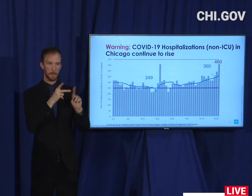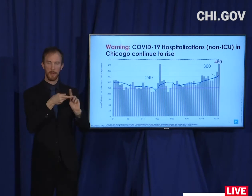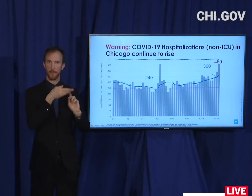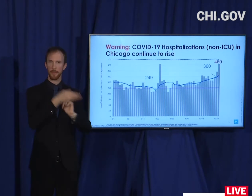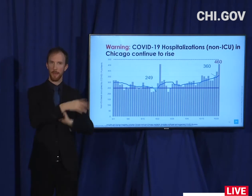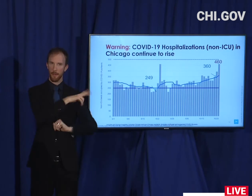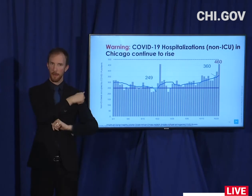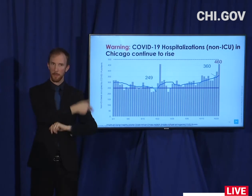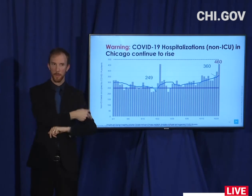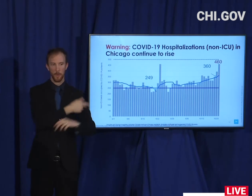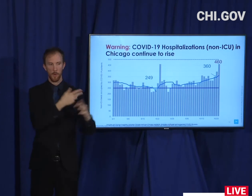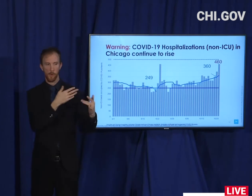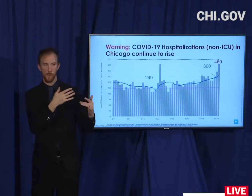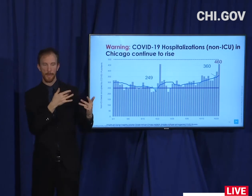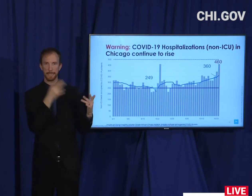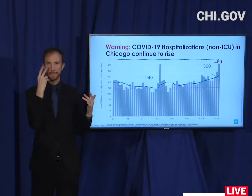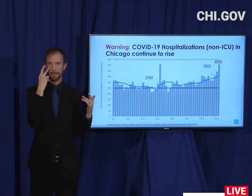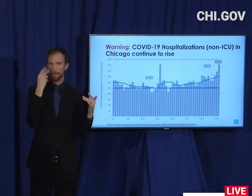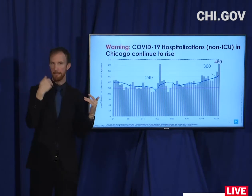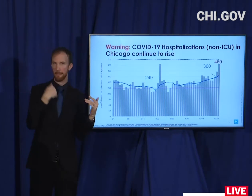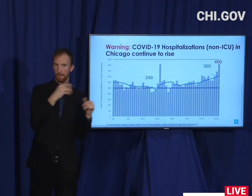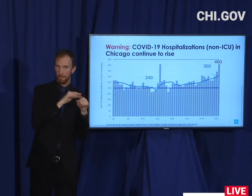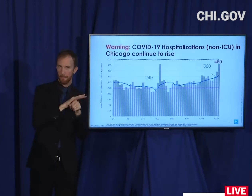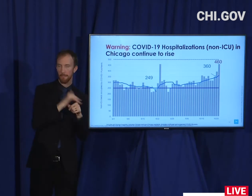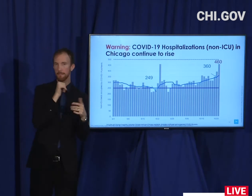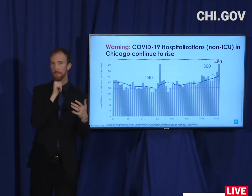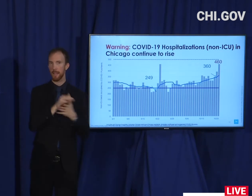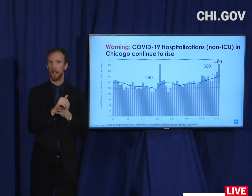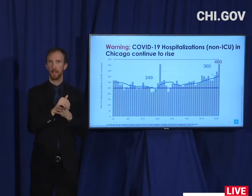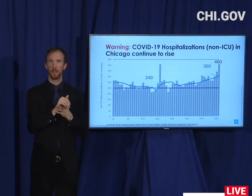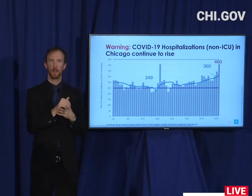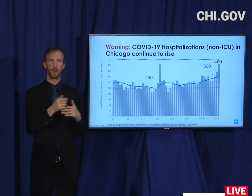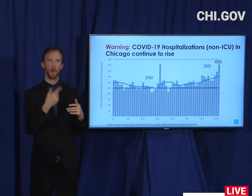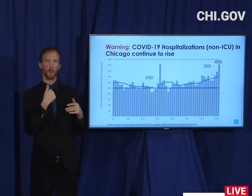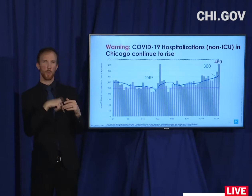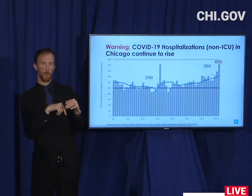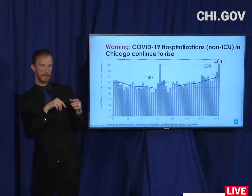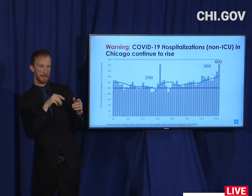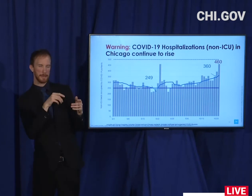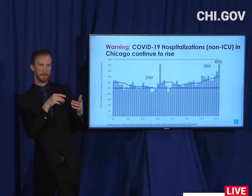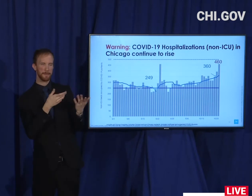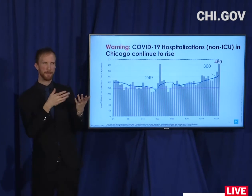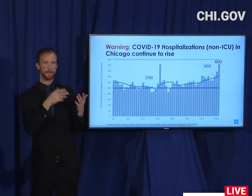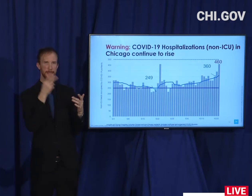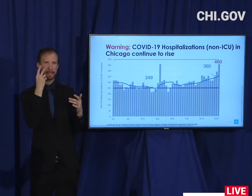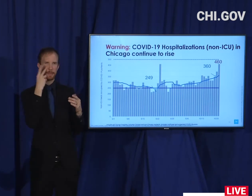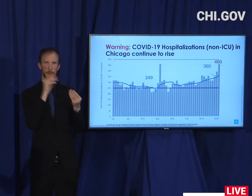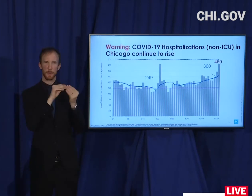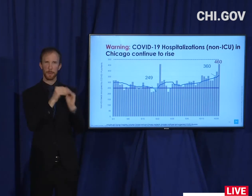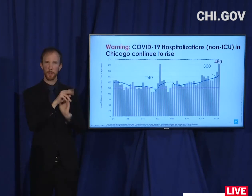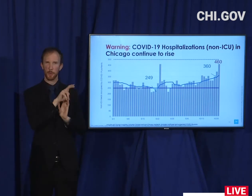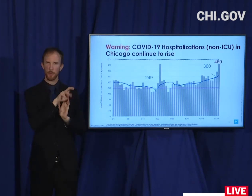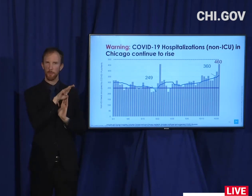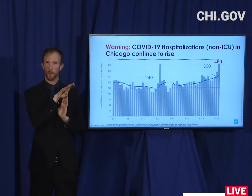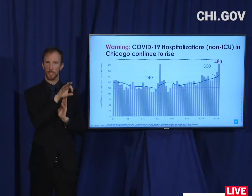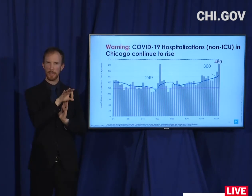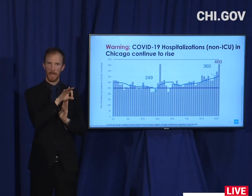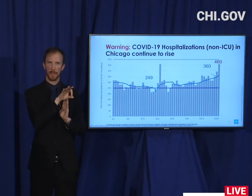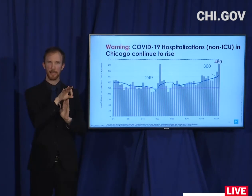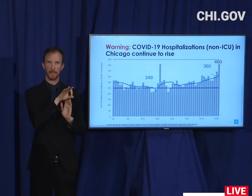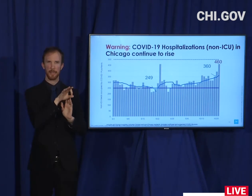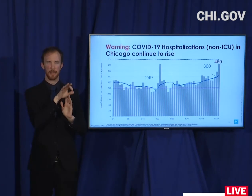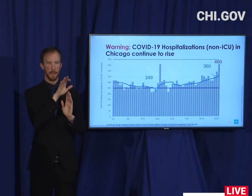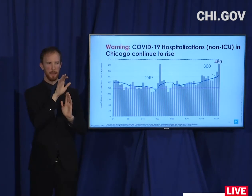got down to 249 people, and that was just under our 250 mark to be in that most advanced stage from